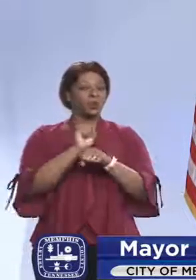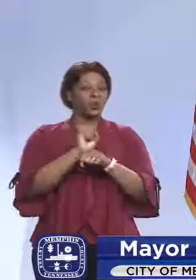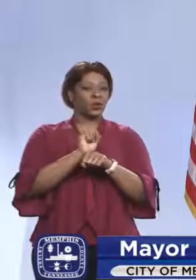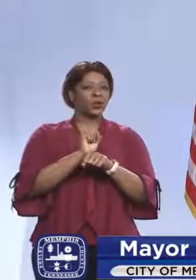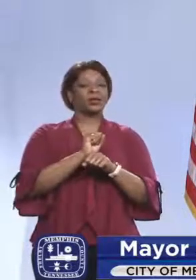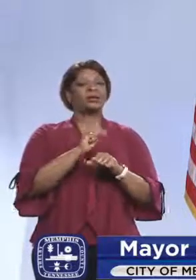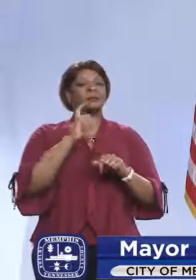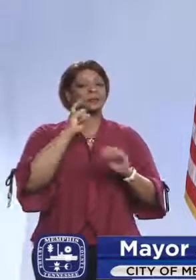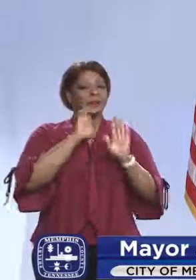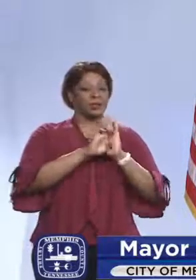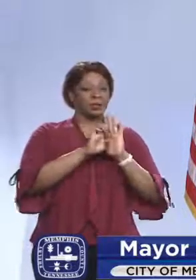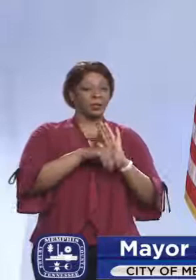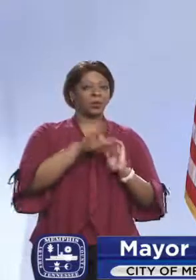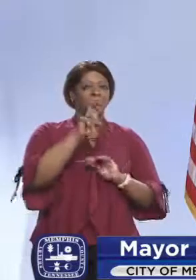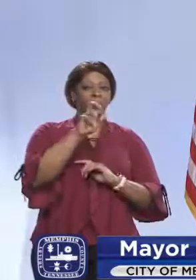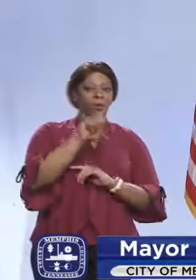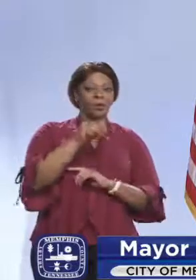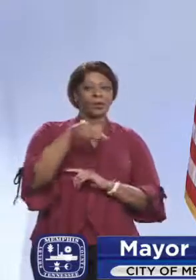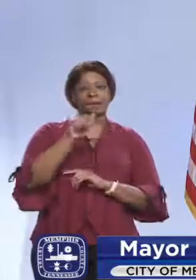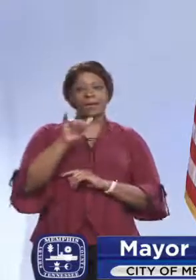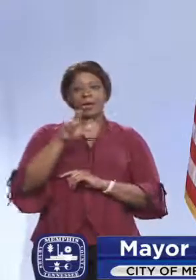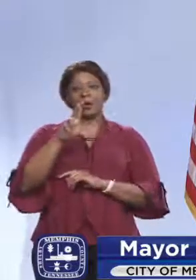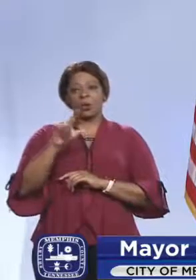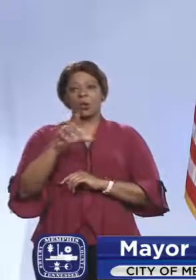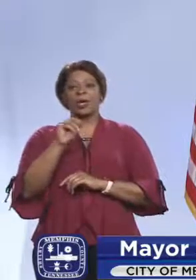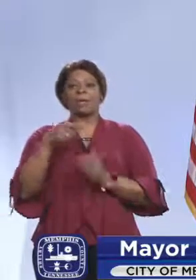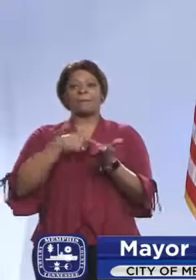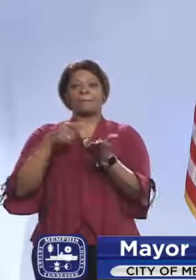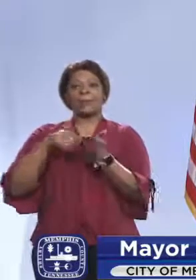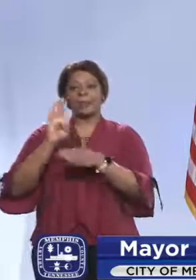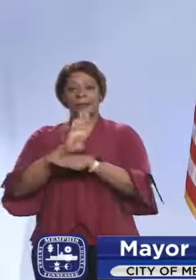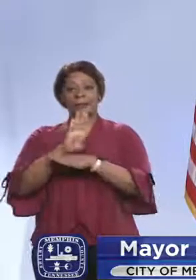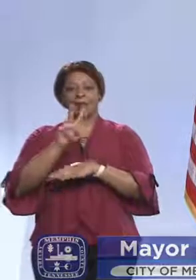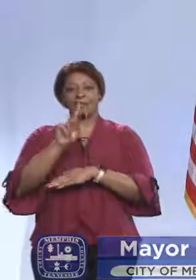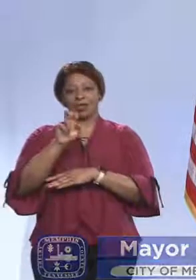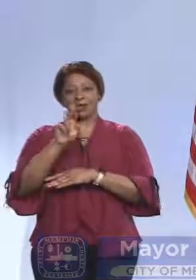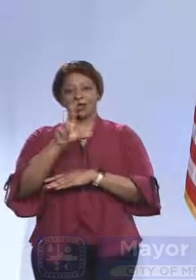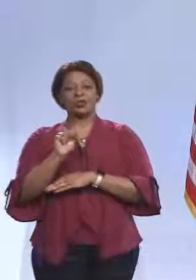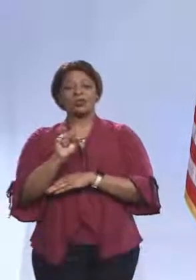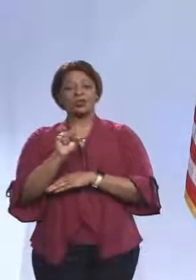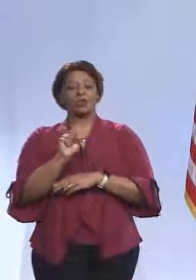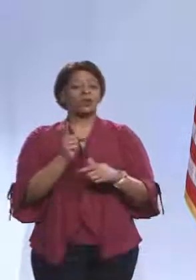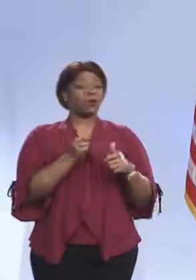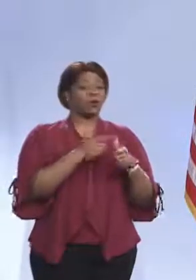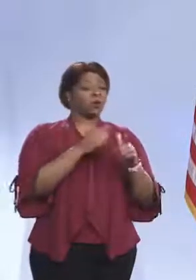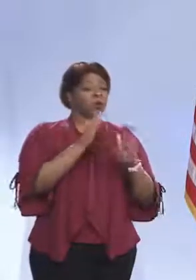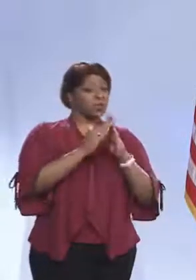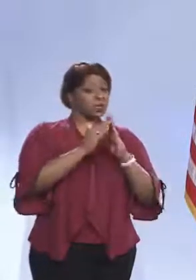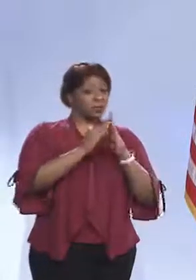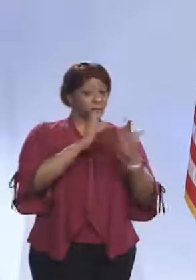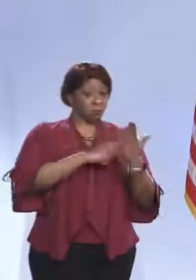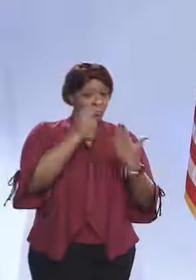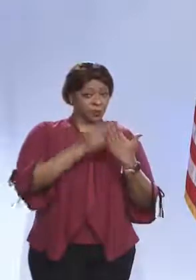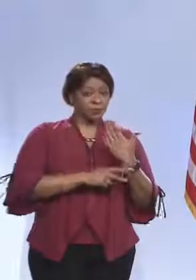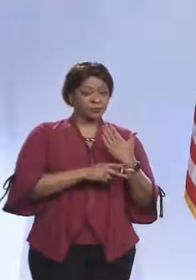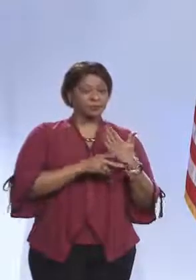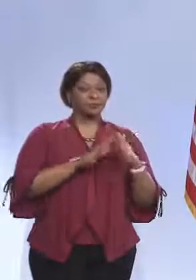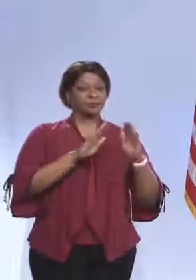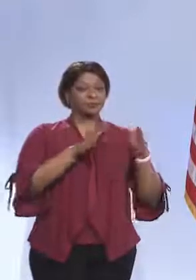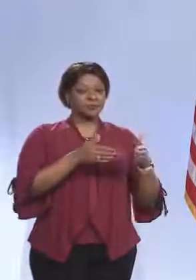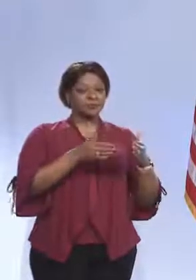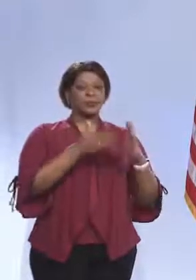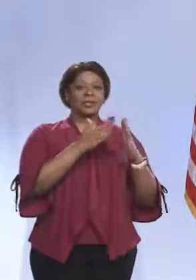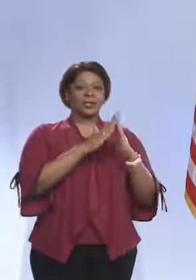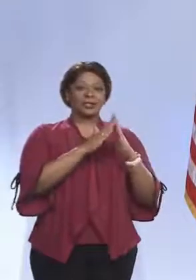rent, payroll, and vendor payments. The first city program is the